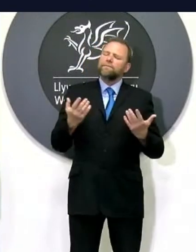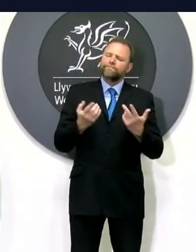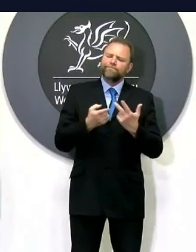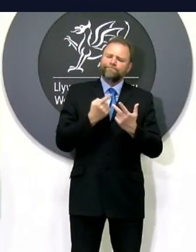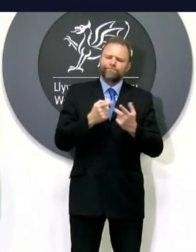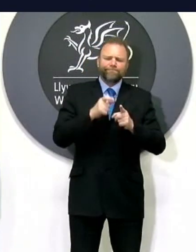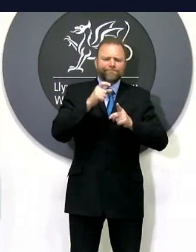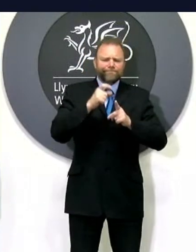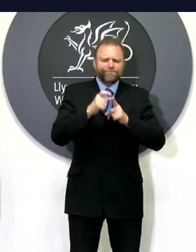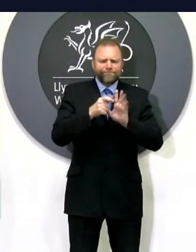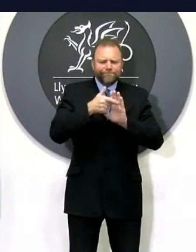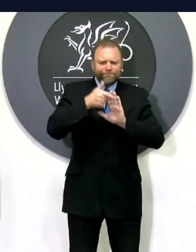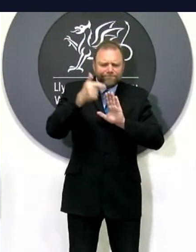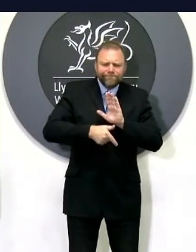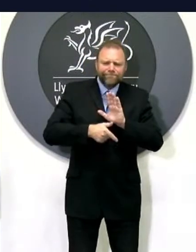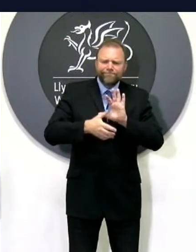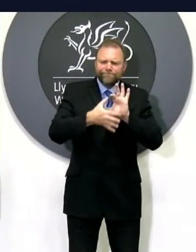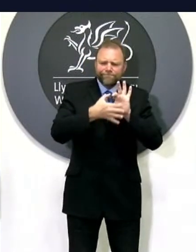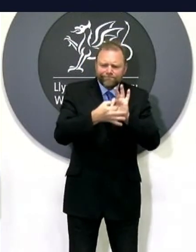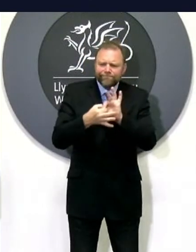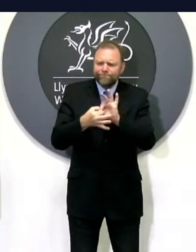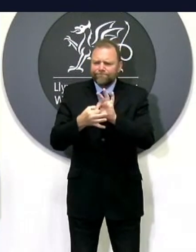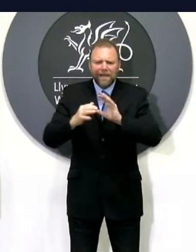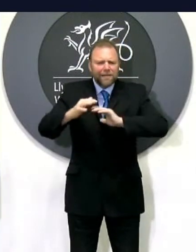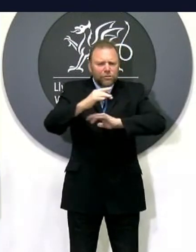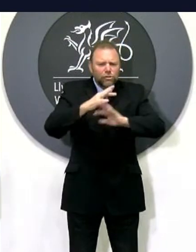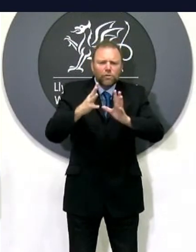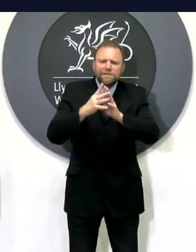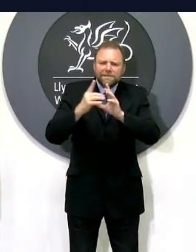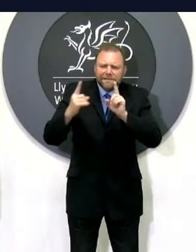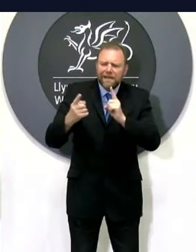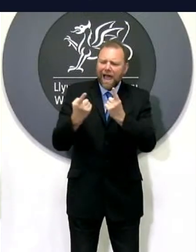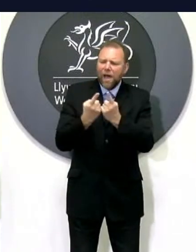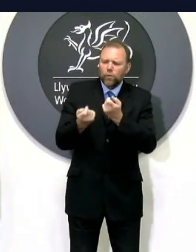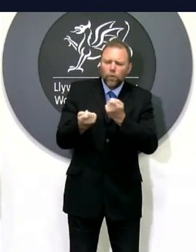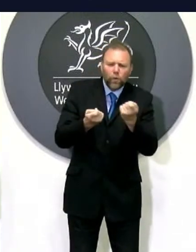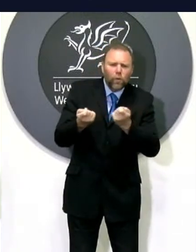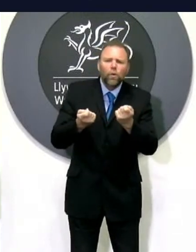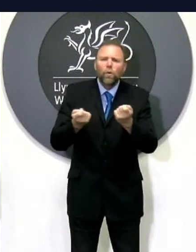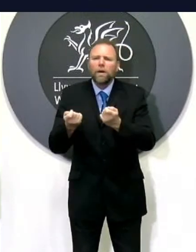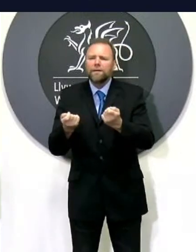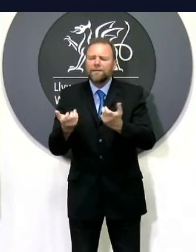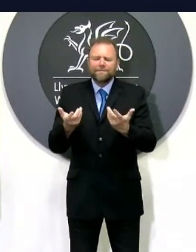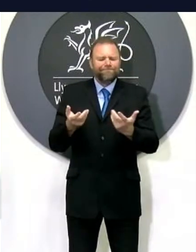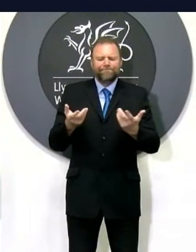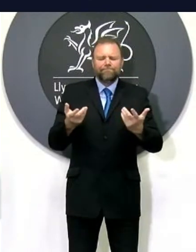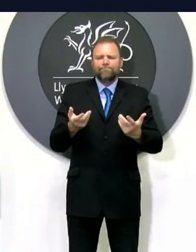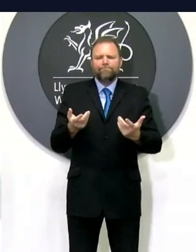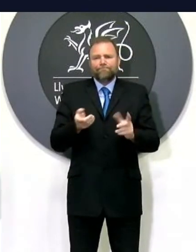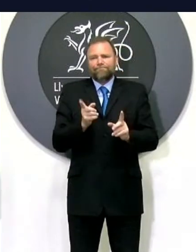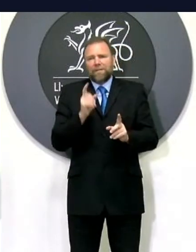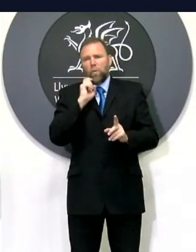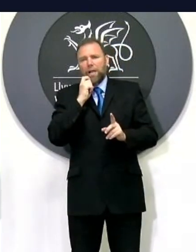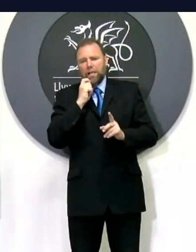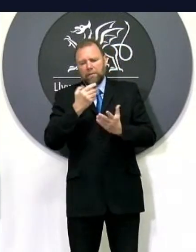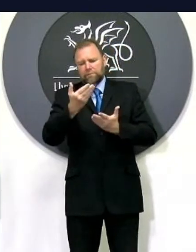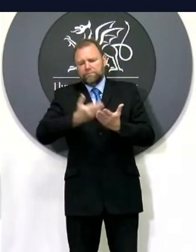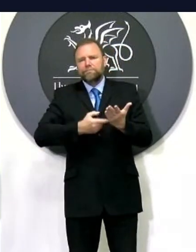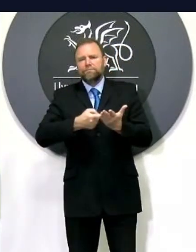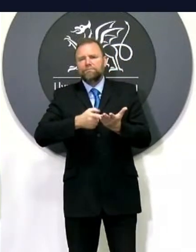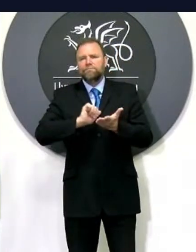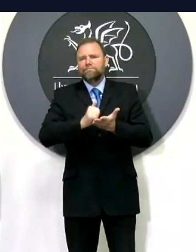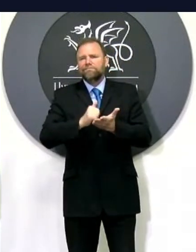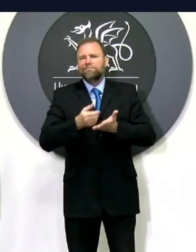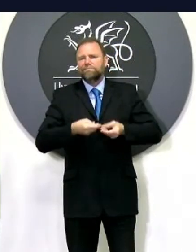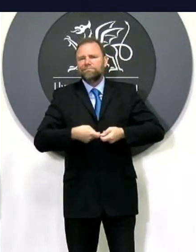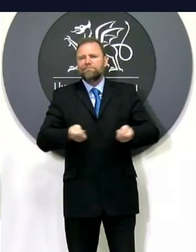about social distancing and how pubs can be run, that of course will be available, as it was earlier